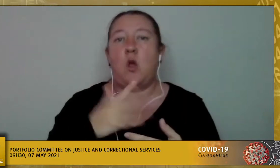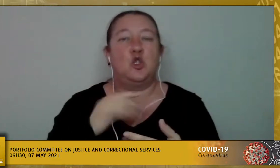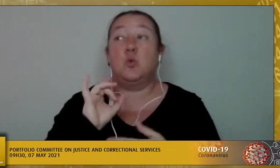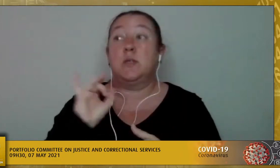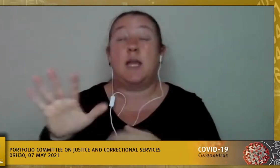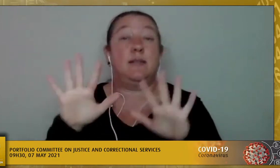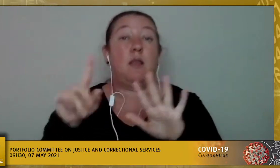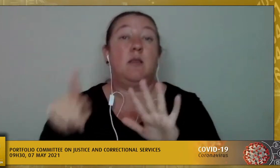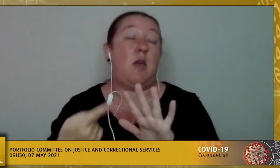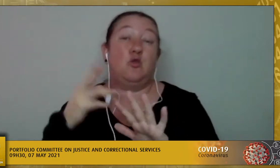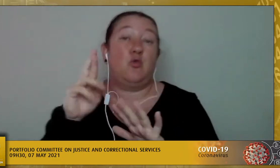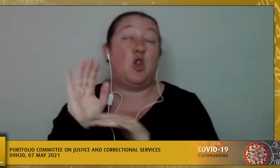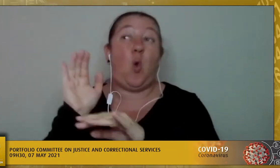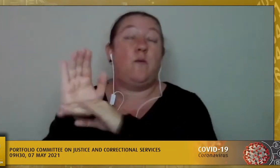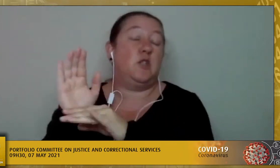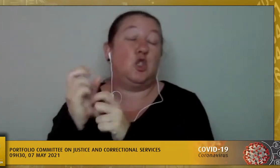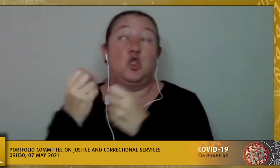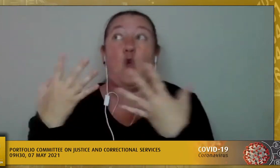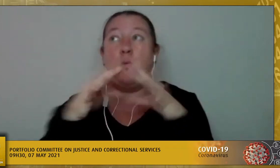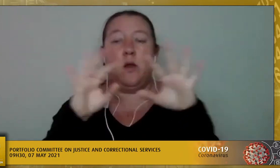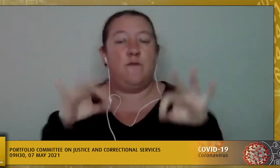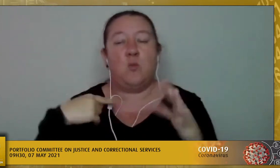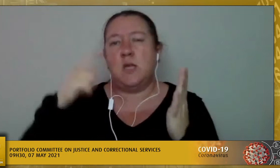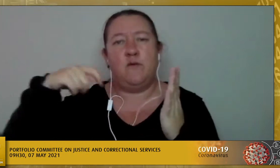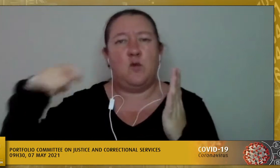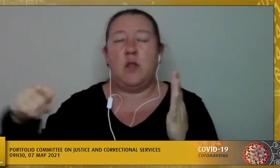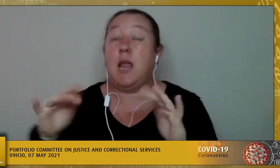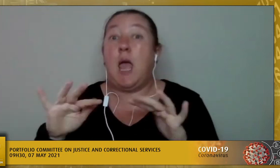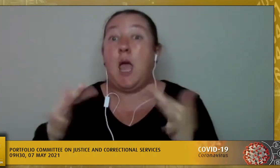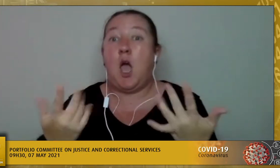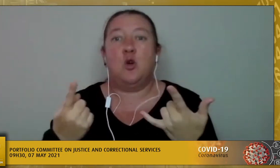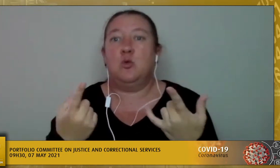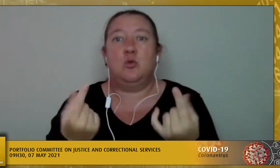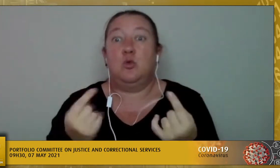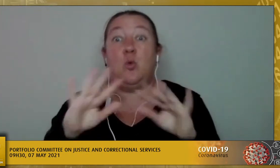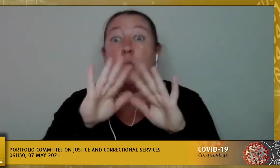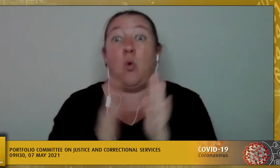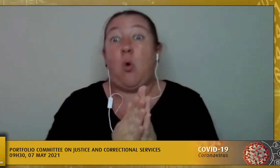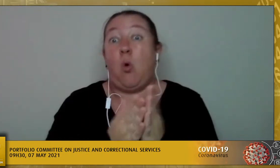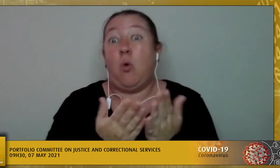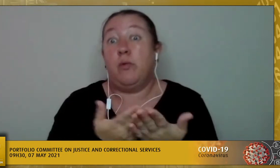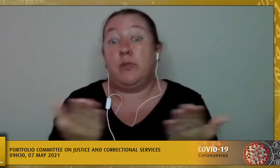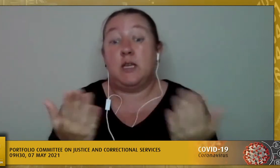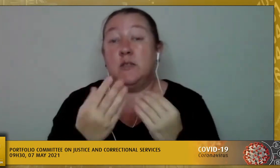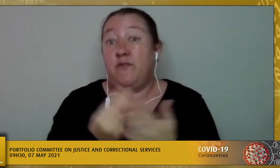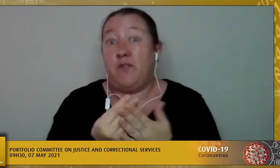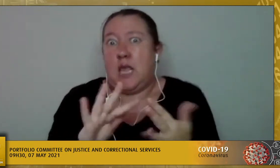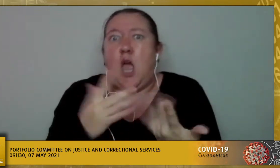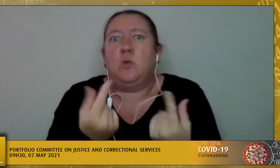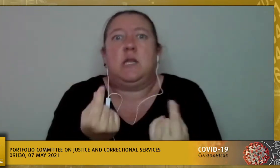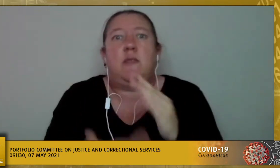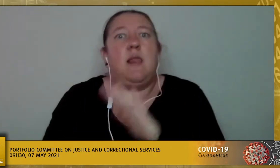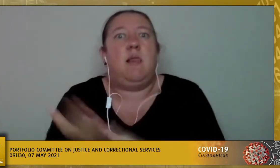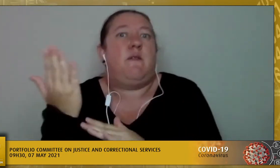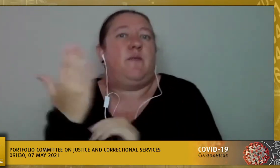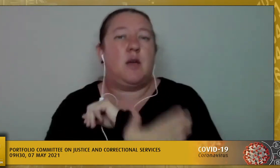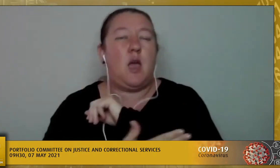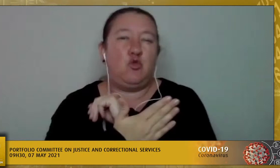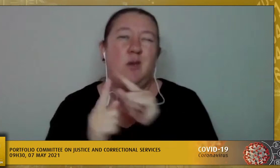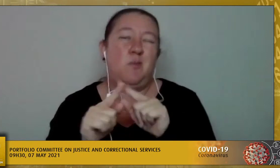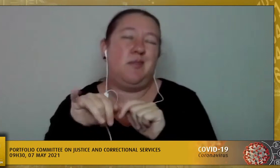overseas there are so many forms I have to fill in how do all these funds how did they leave the country but that's